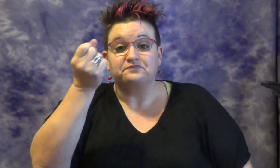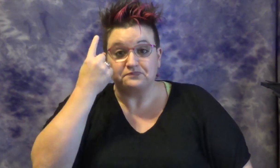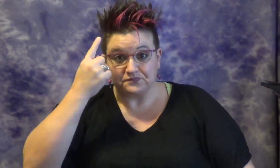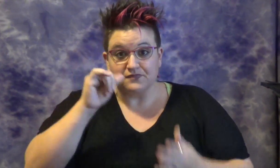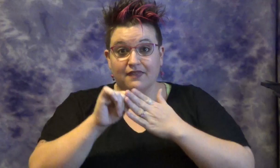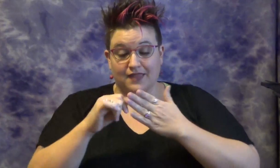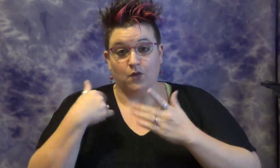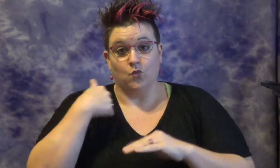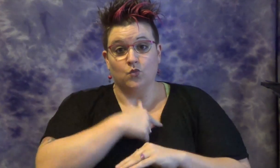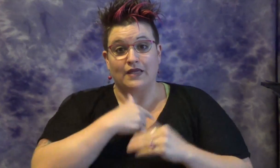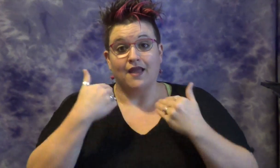Now,